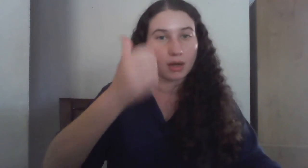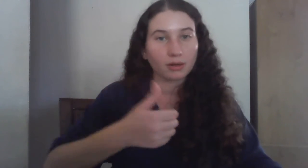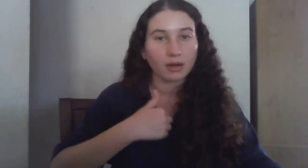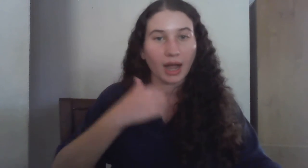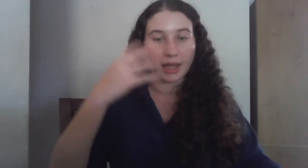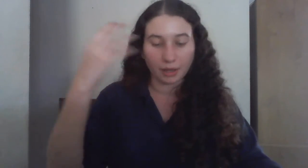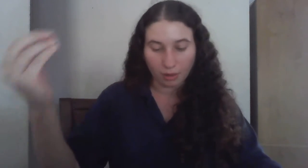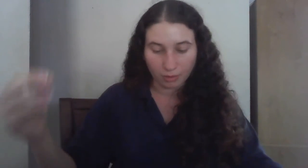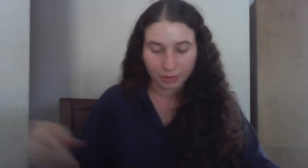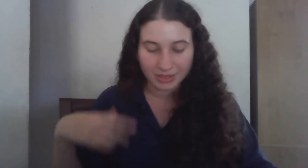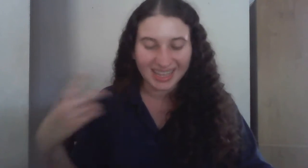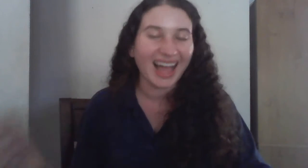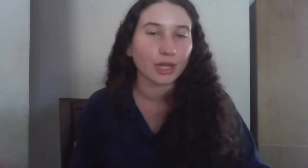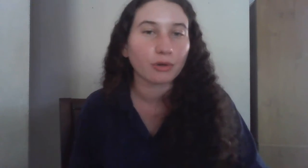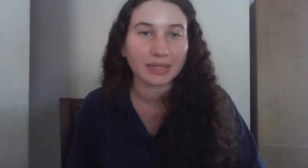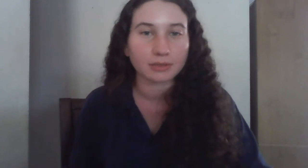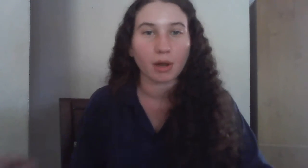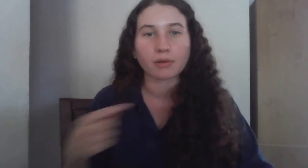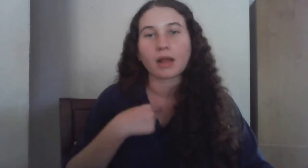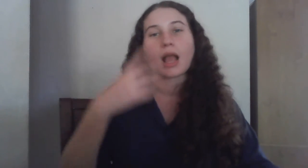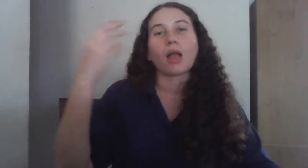Tomorrow, I go. Or you could say, I go away tomorrow.